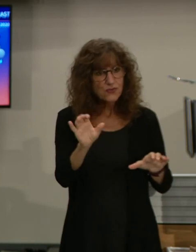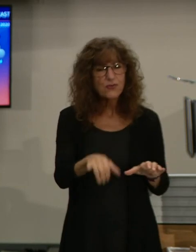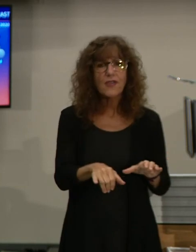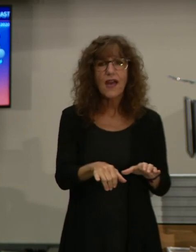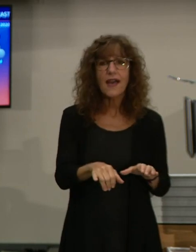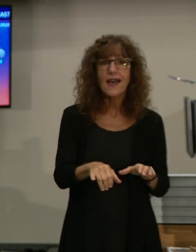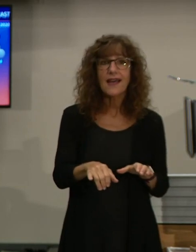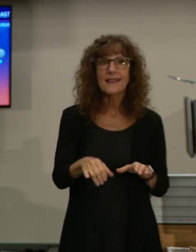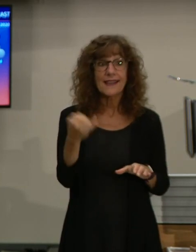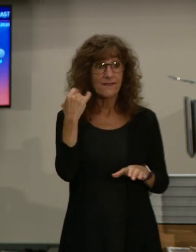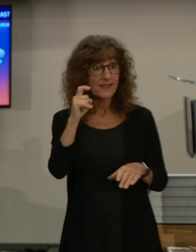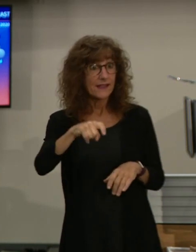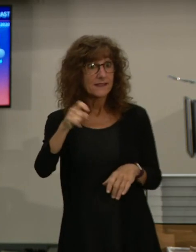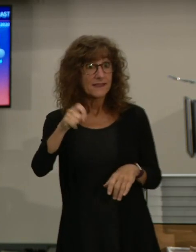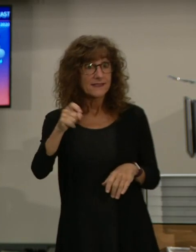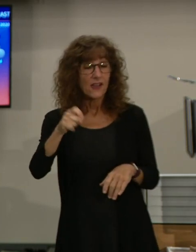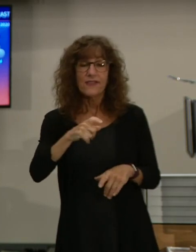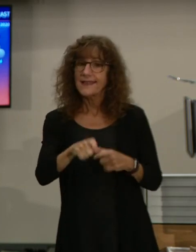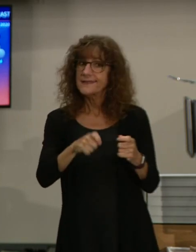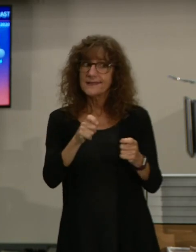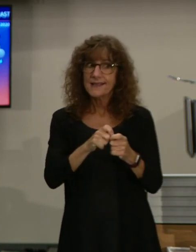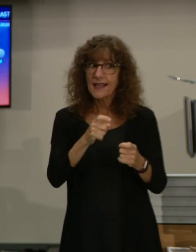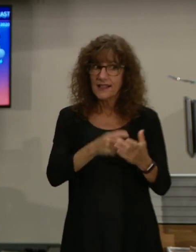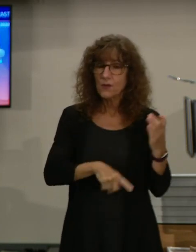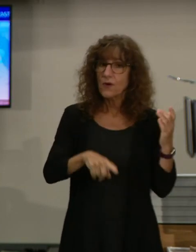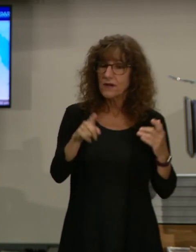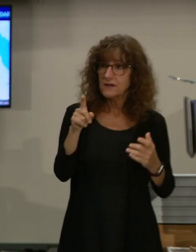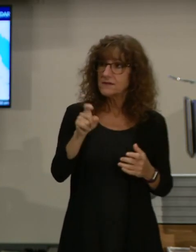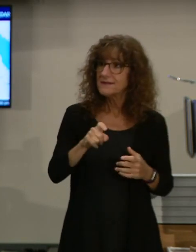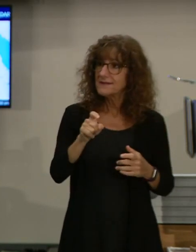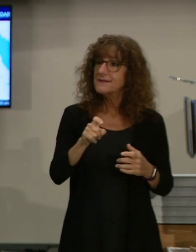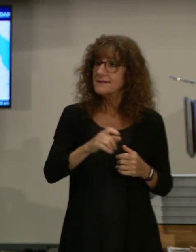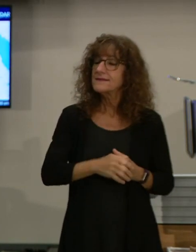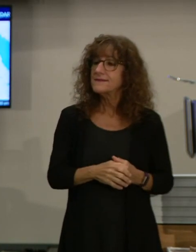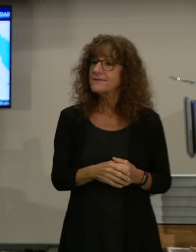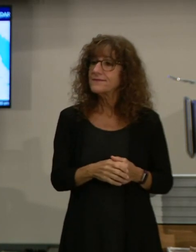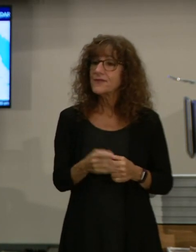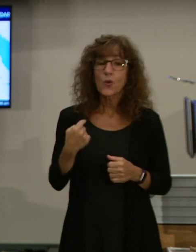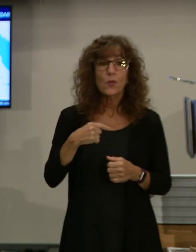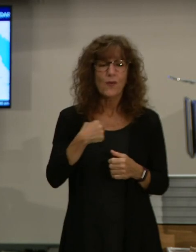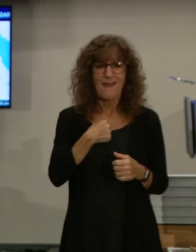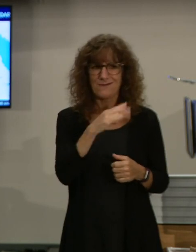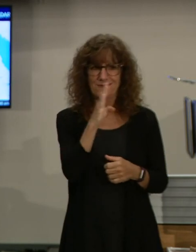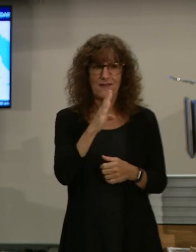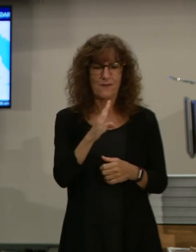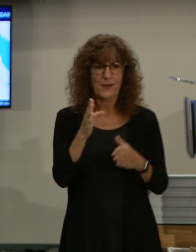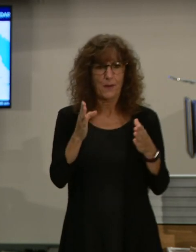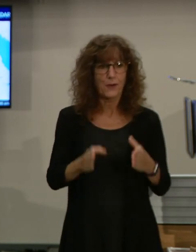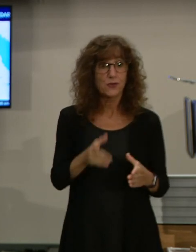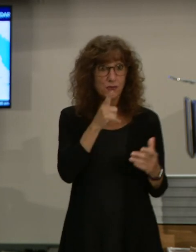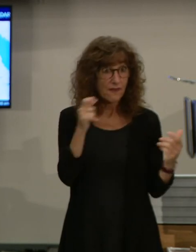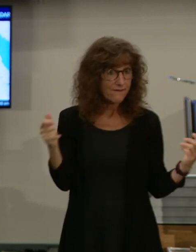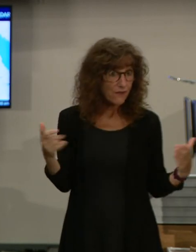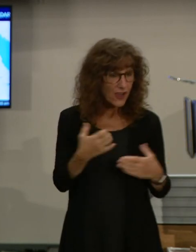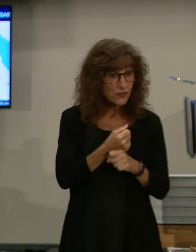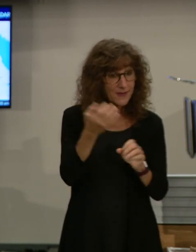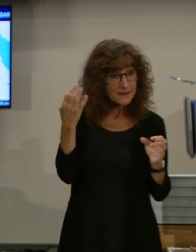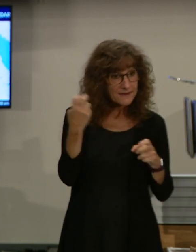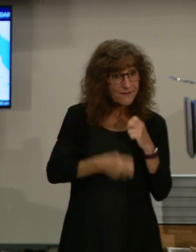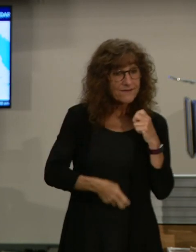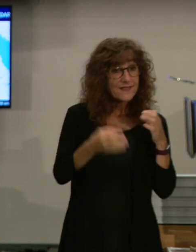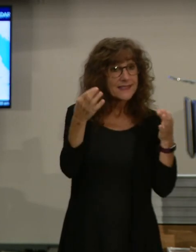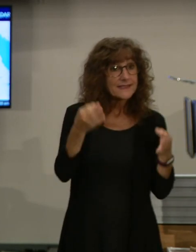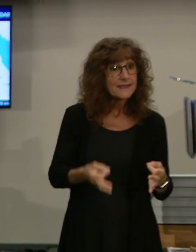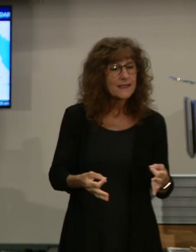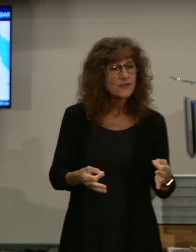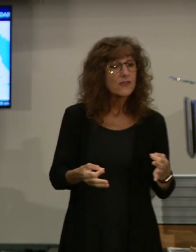in the cases where it was necessary, that's exactly what we did. And so I've never been a person who is afraid to make a hard decision